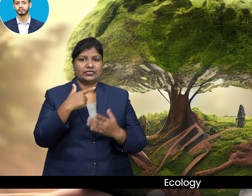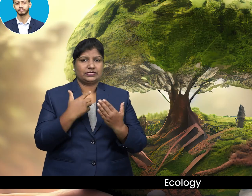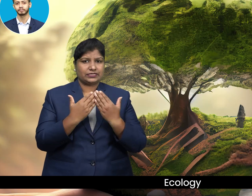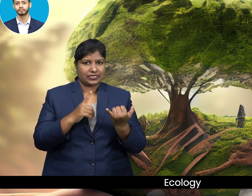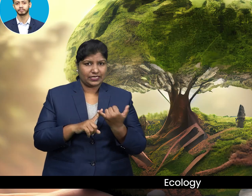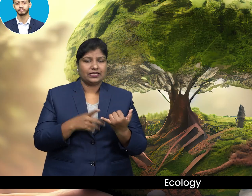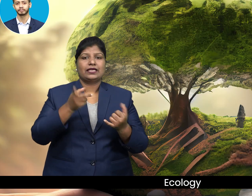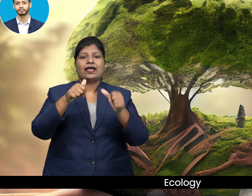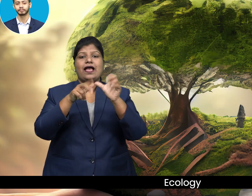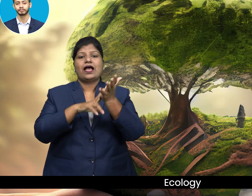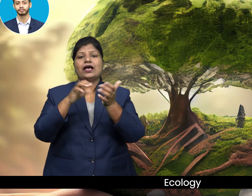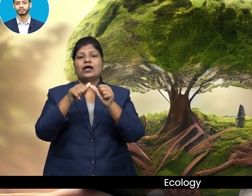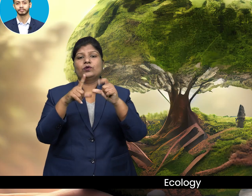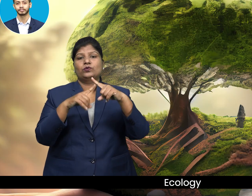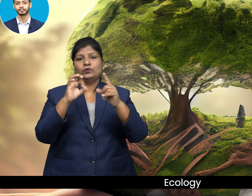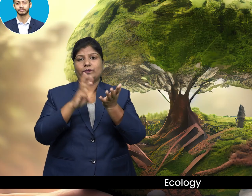ecology,